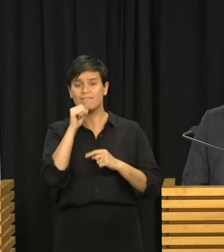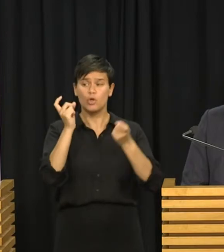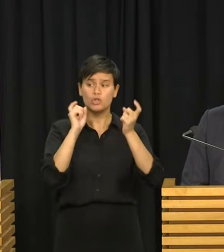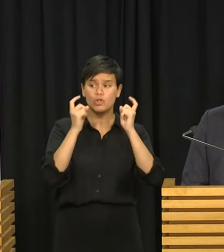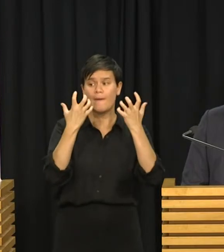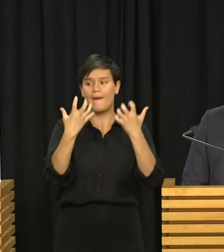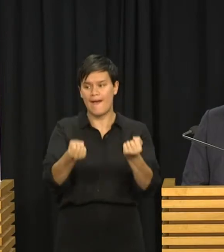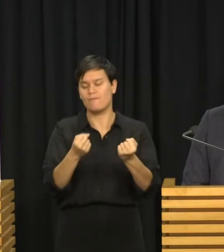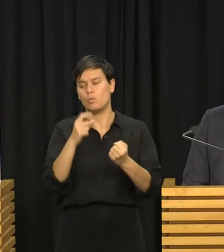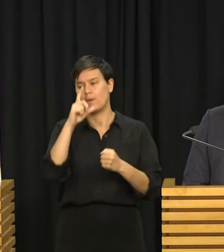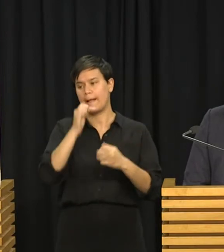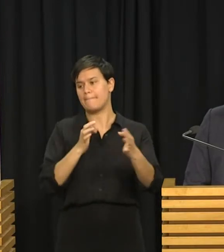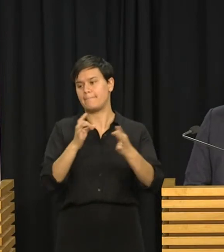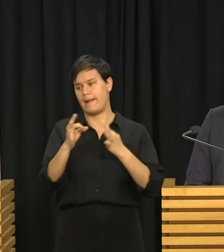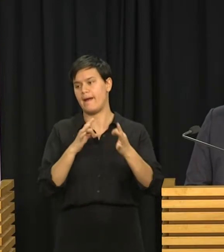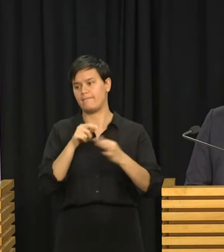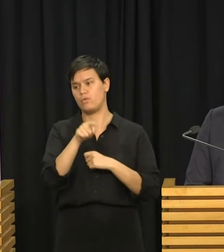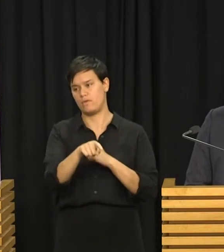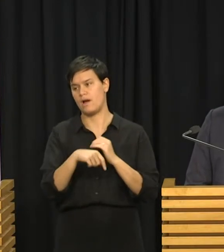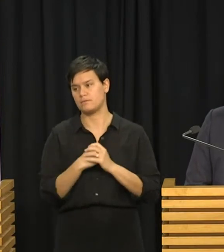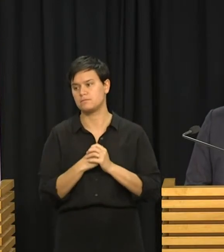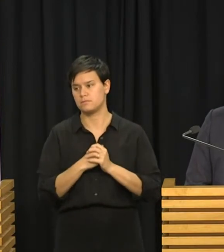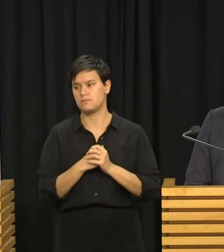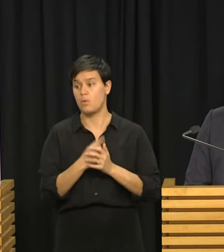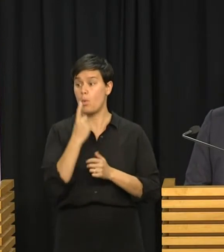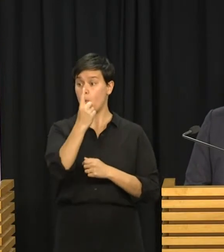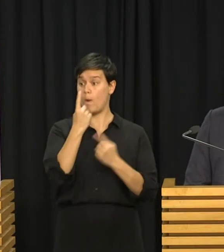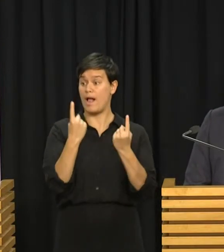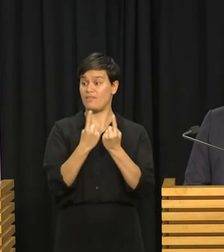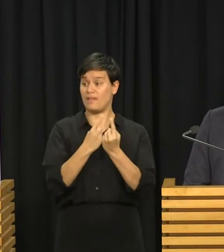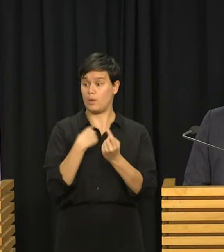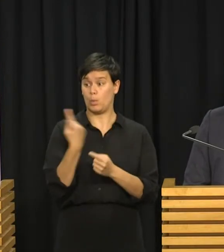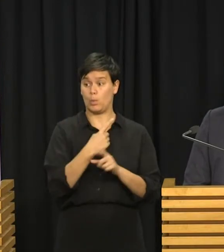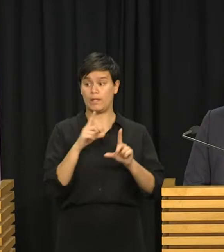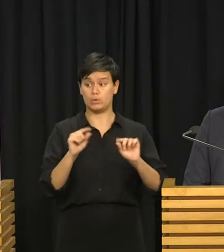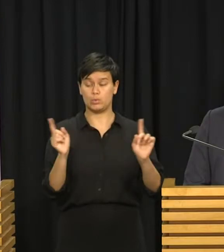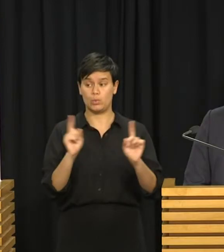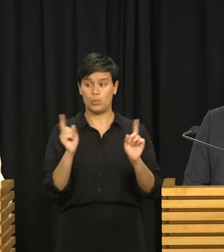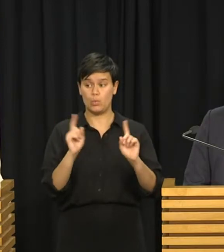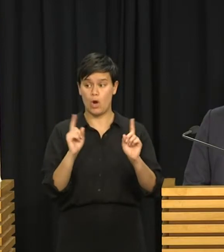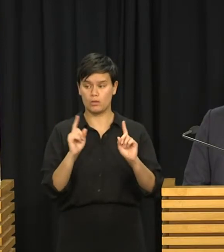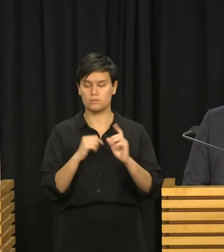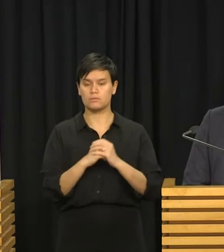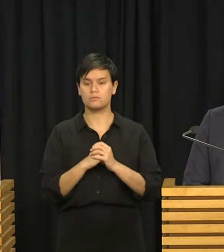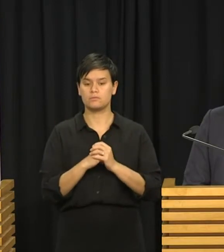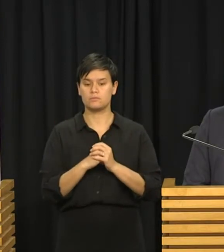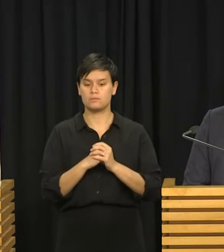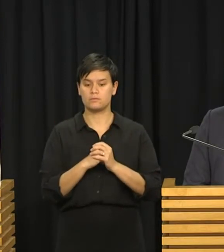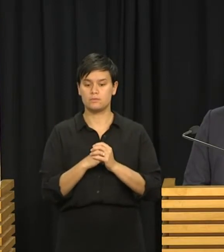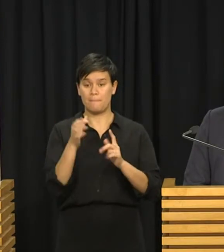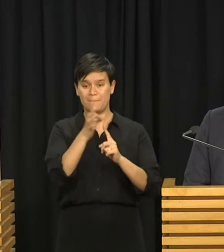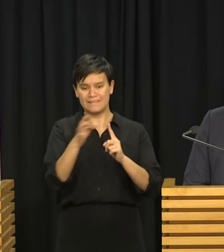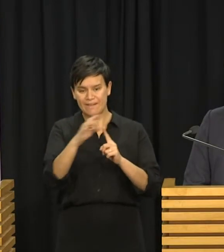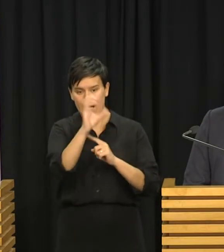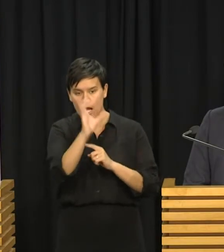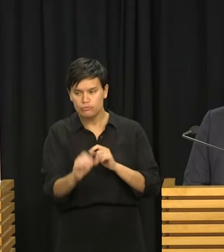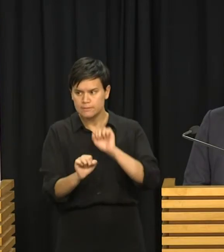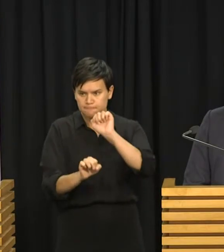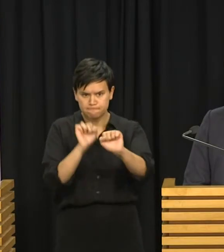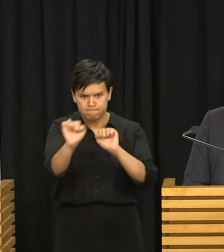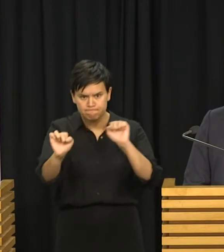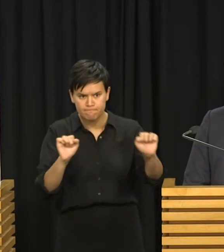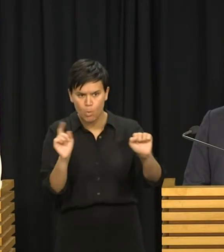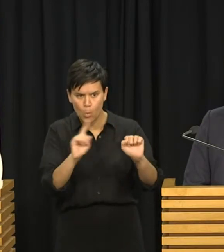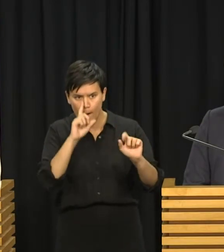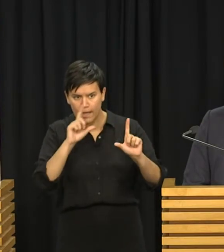there's time to backfill that. One of the things we've been doing is canvassing across, for instance, the Pacific to see what capability